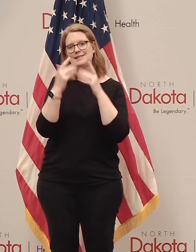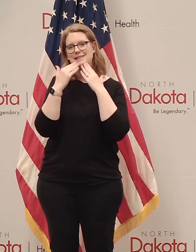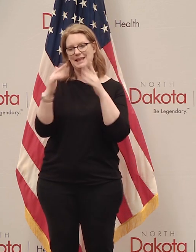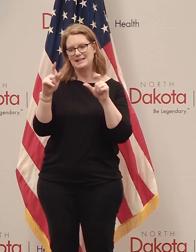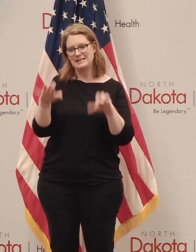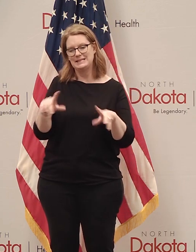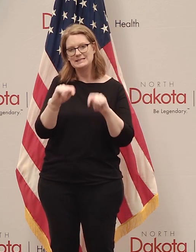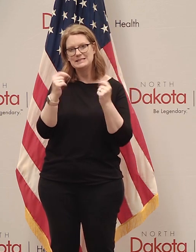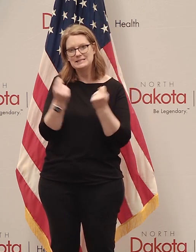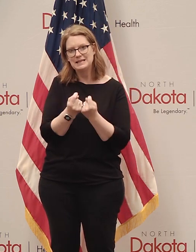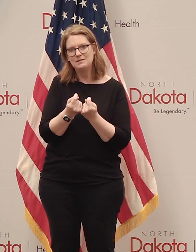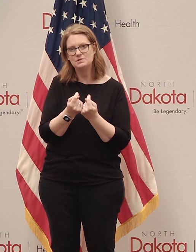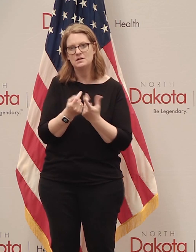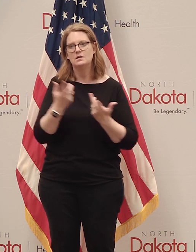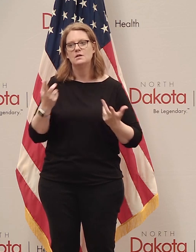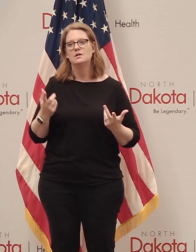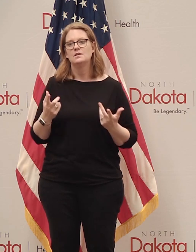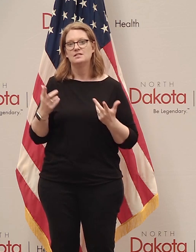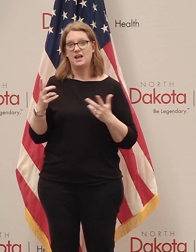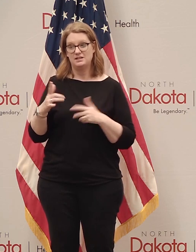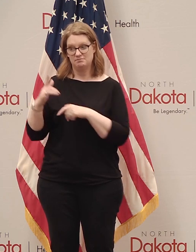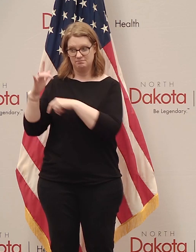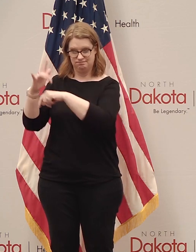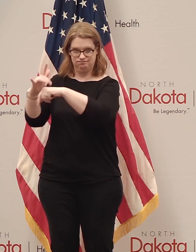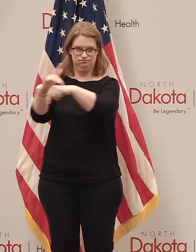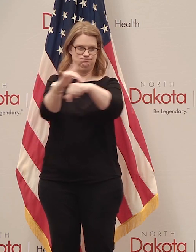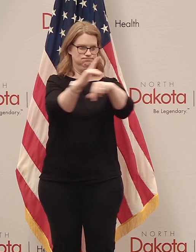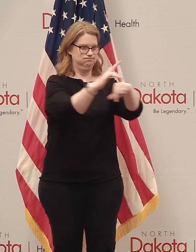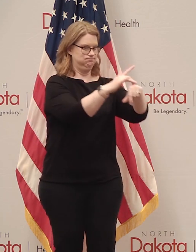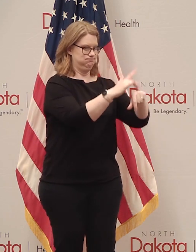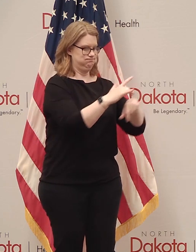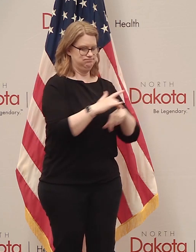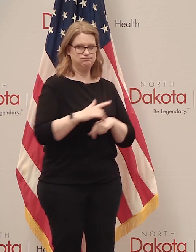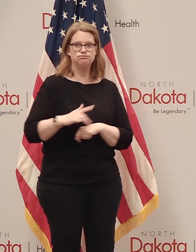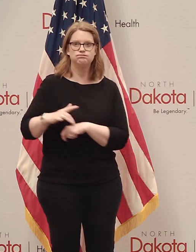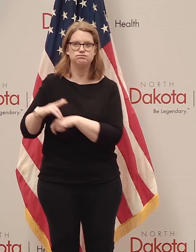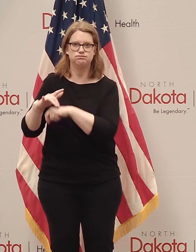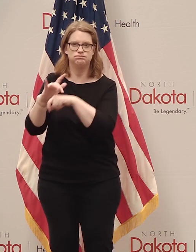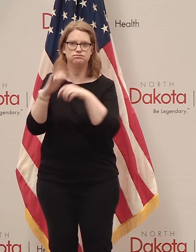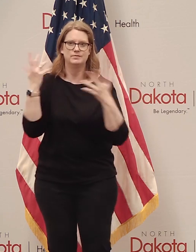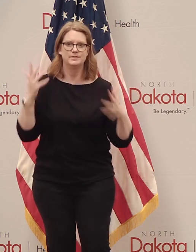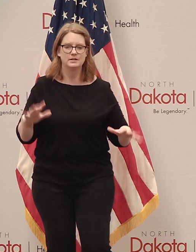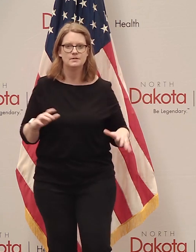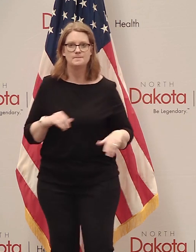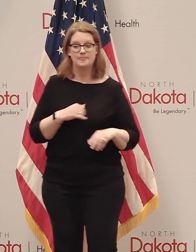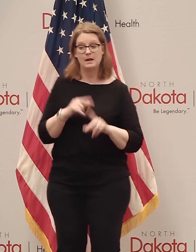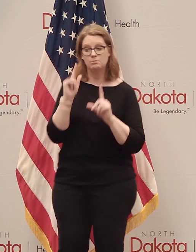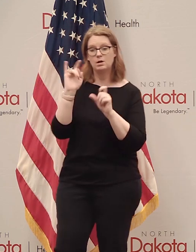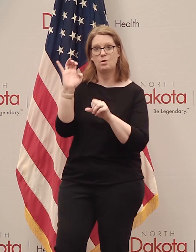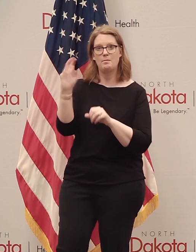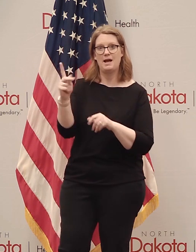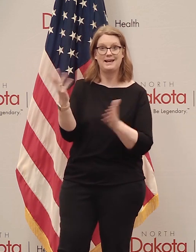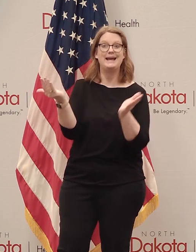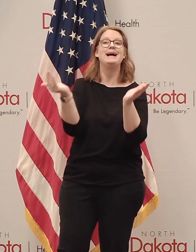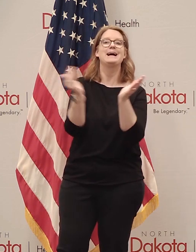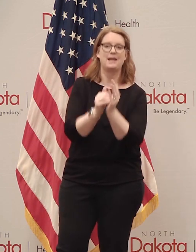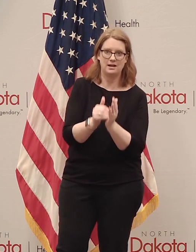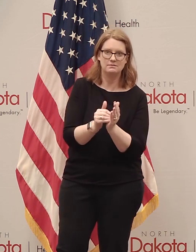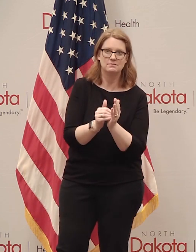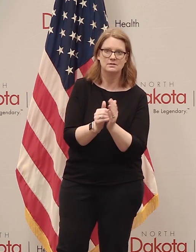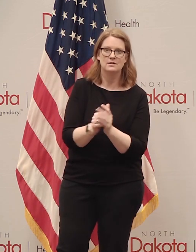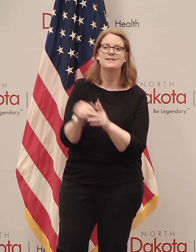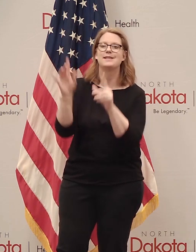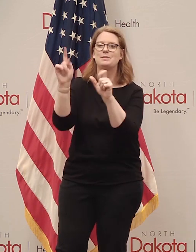all the way around the first thing through all the 218 long-term care facilities. We'll be back again. We've got to go back through all those long-term